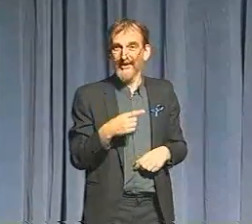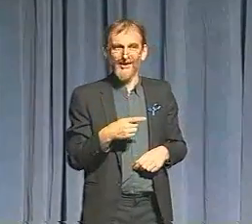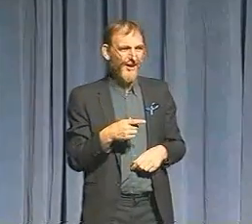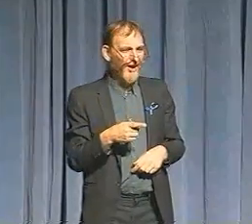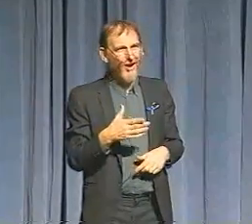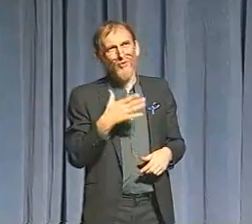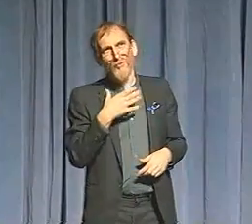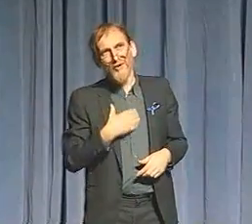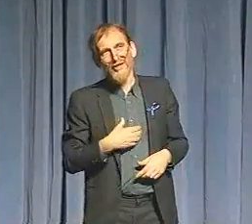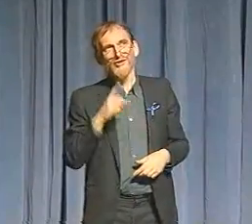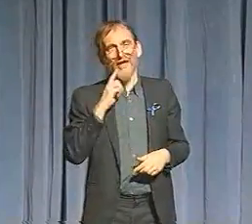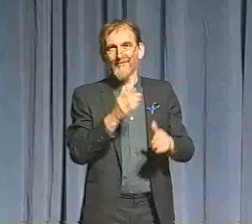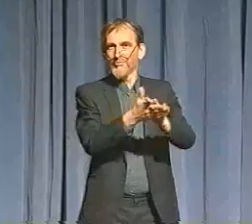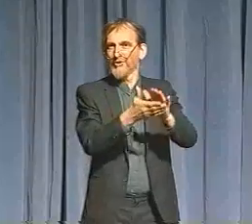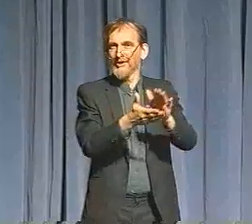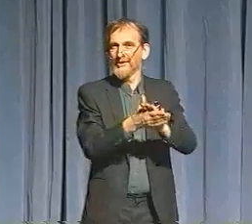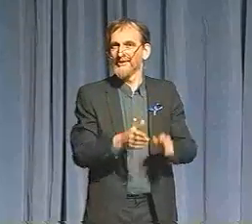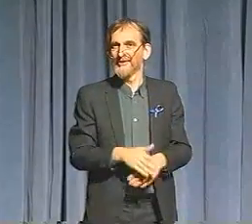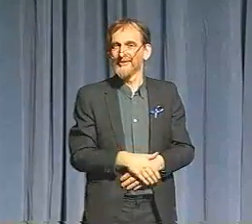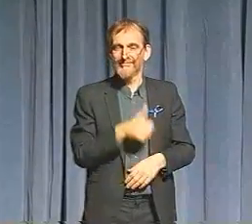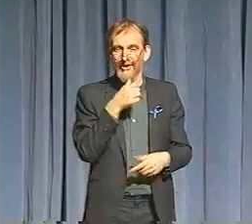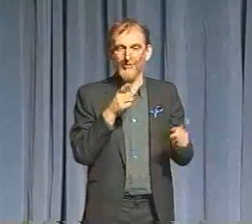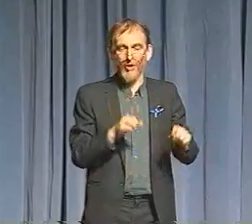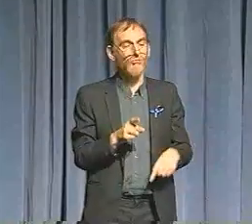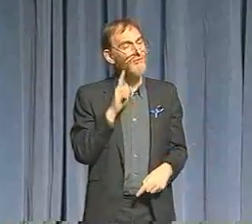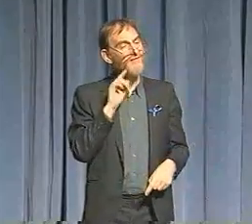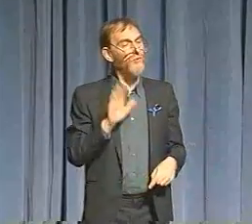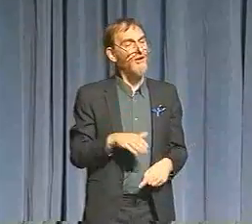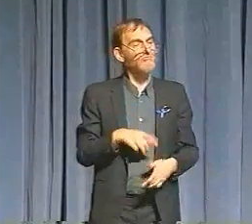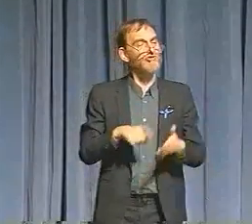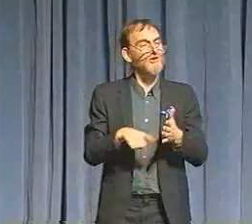We tend to criticize rather than offer praise.